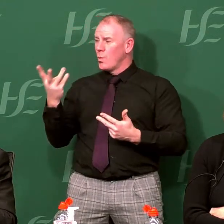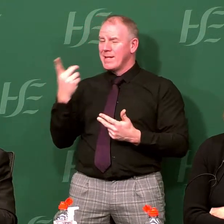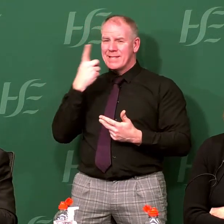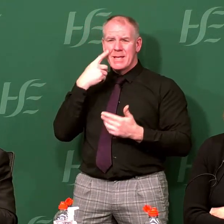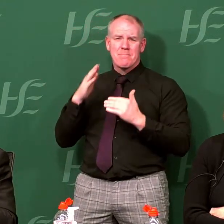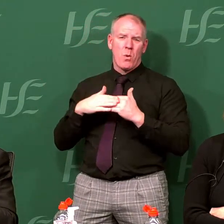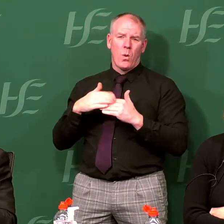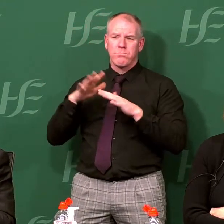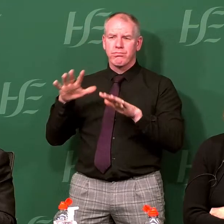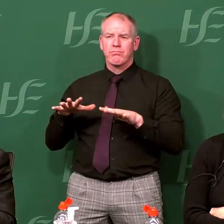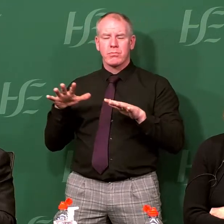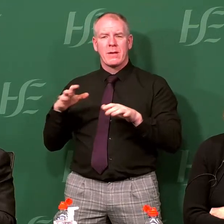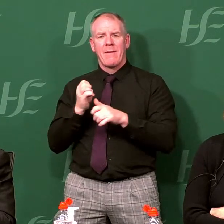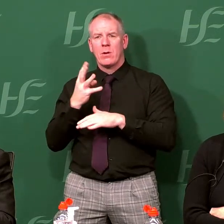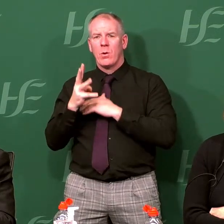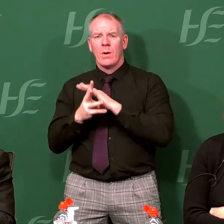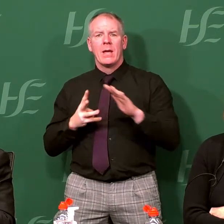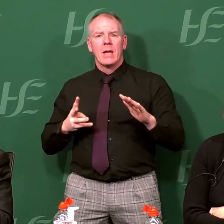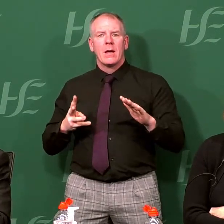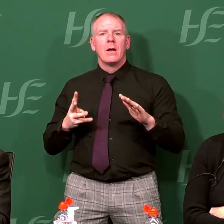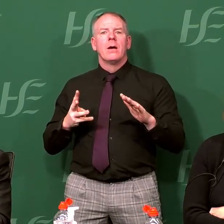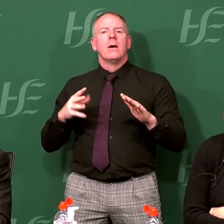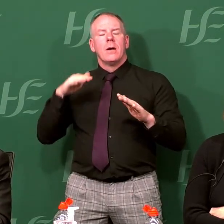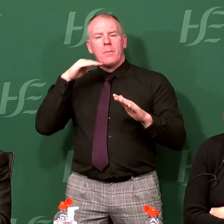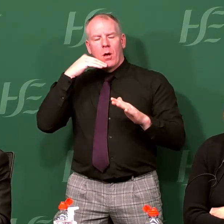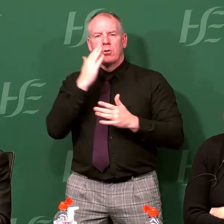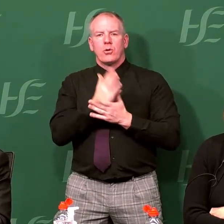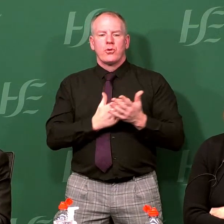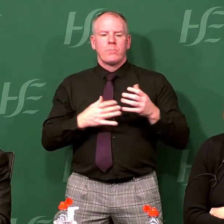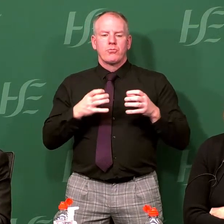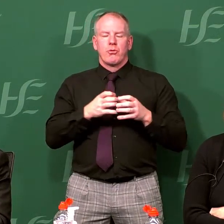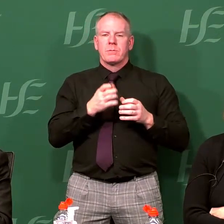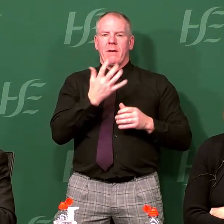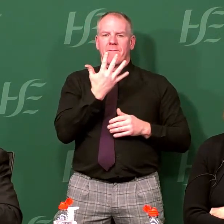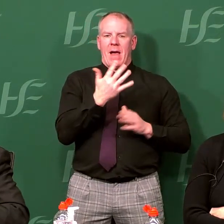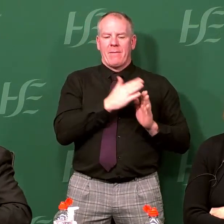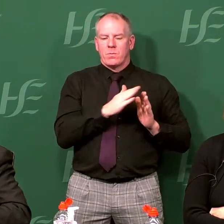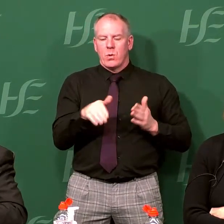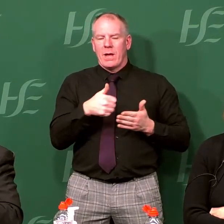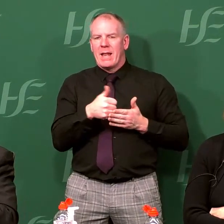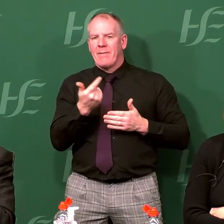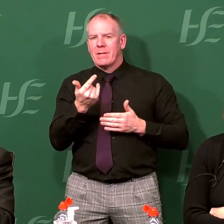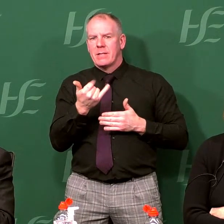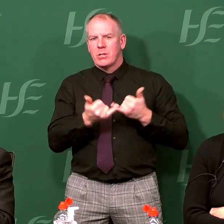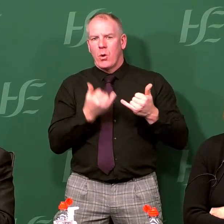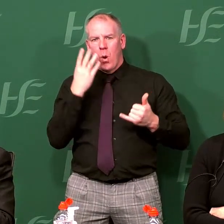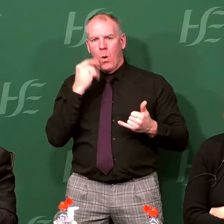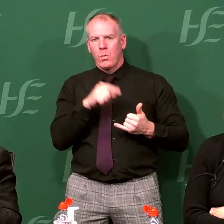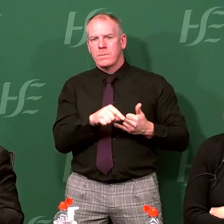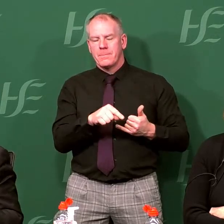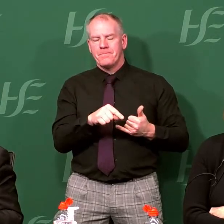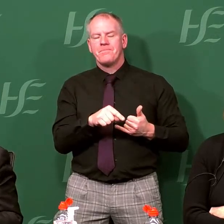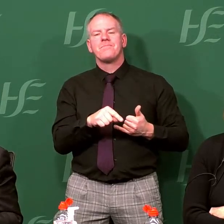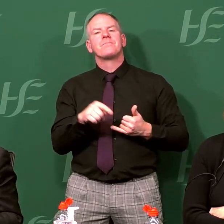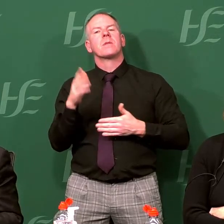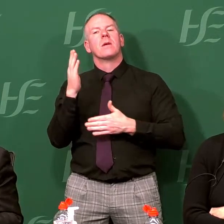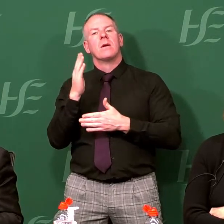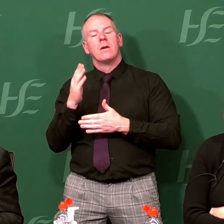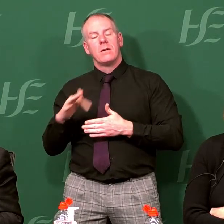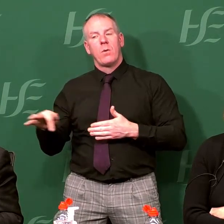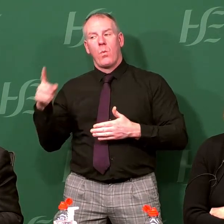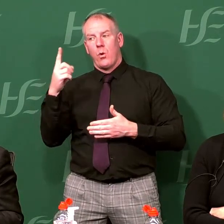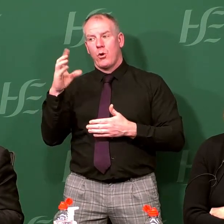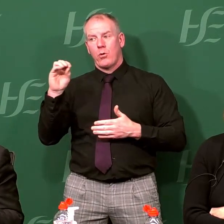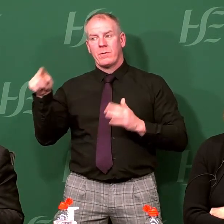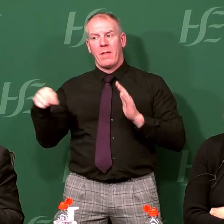of per week as we're getting through some of the 5 to 11-year-old kids, for example. And we'll be reappointing now people, the 100,000 who